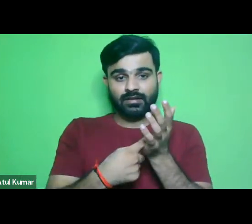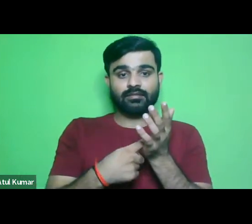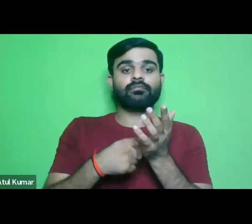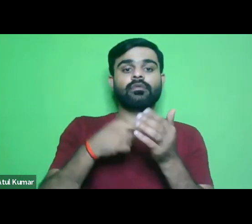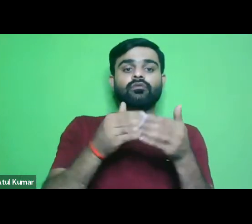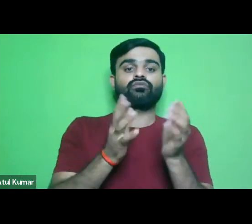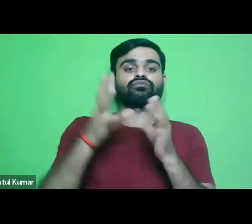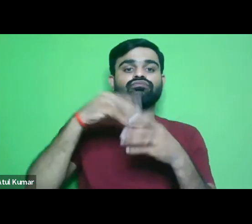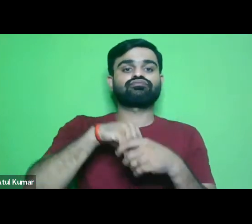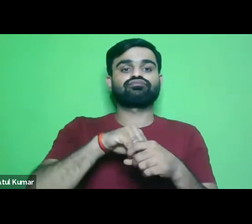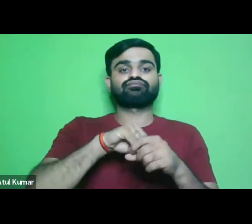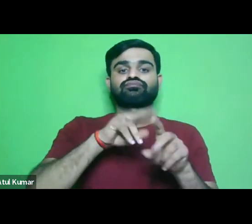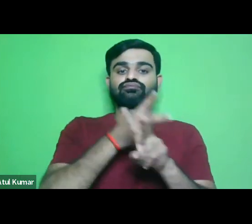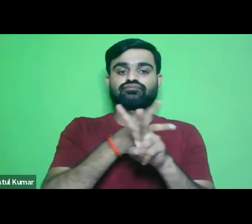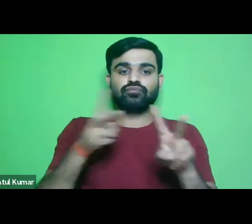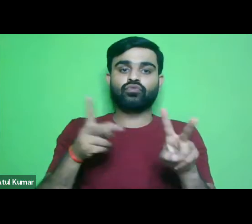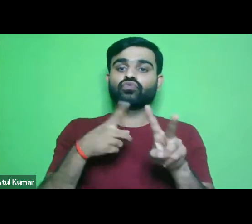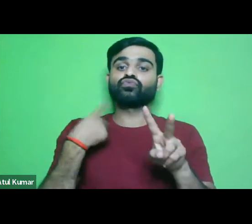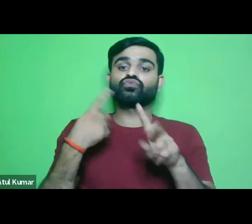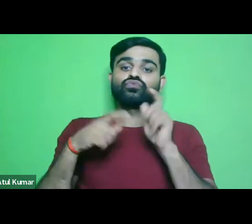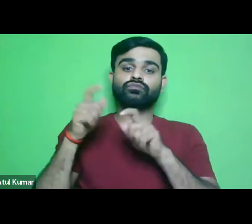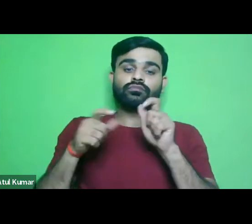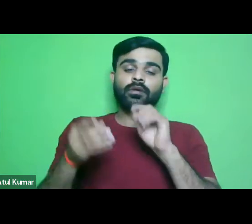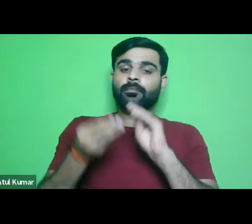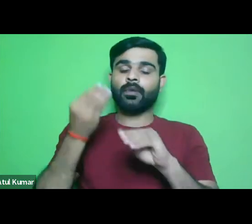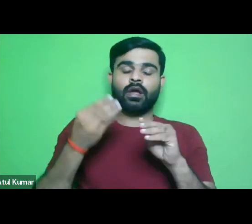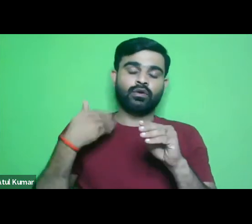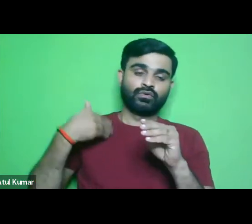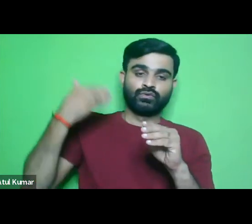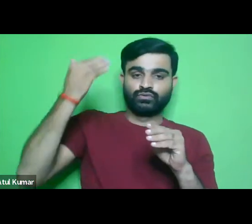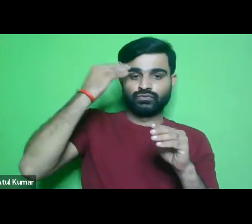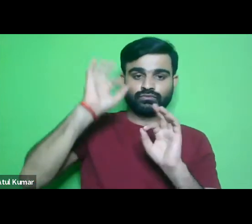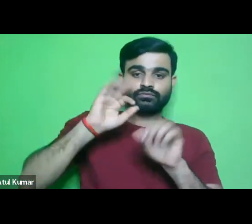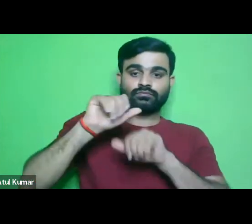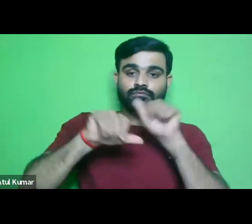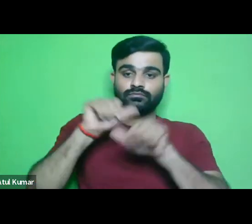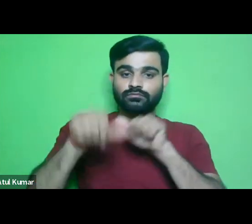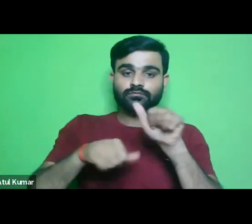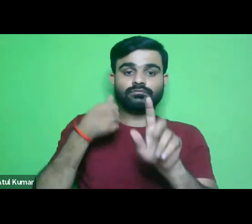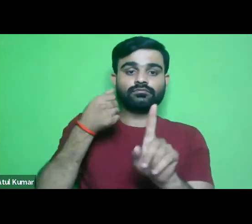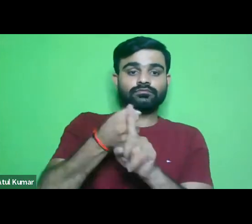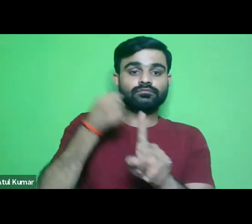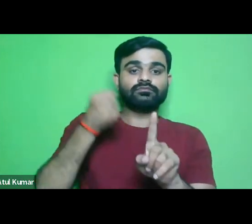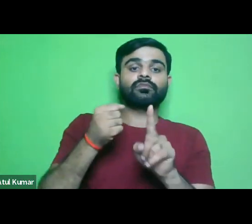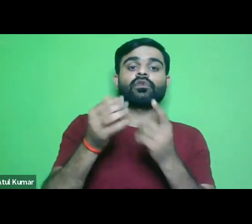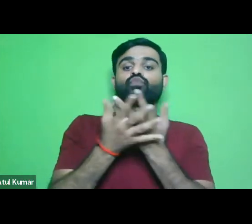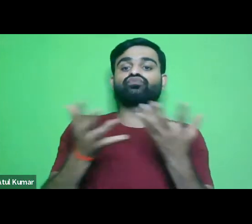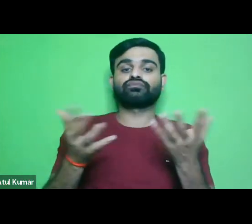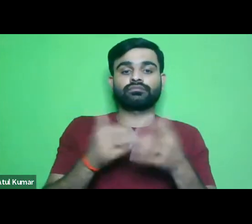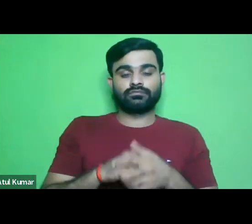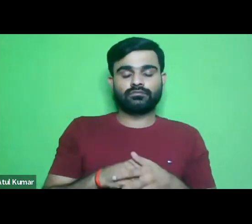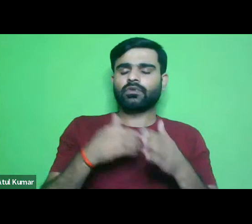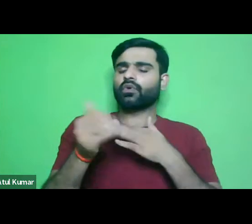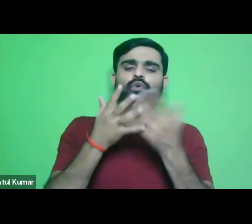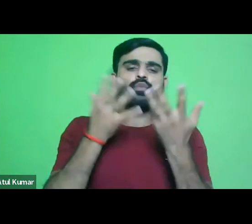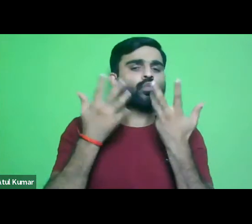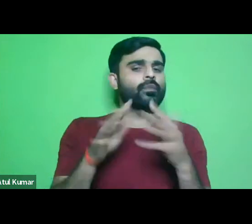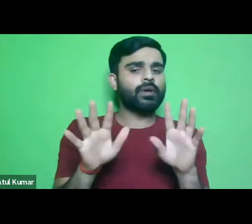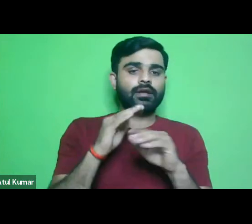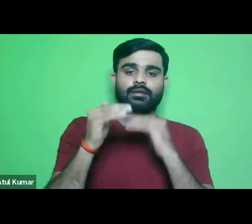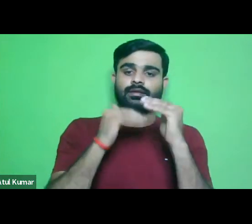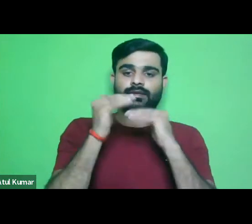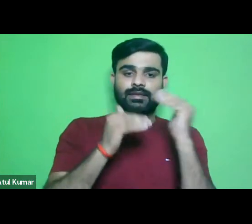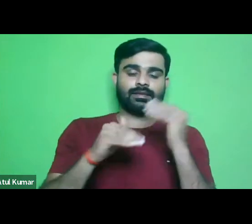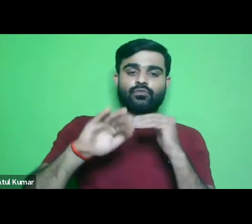dubbed as the Brussels effect. So for those who are maybe not familiar, so Brussels effect talks about essentially whatever ends up being developed